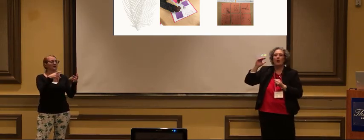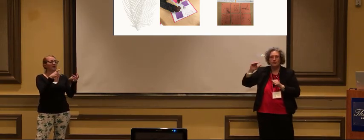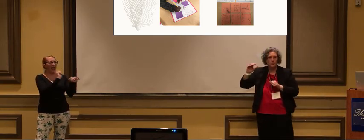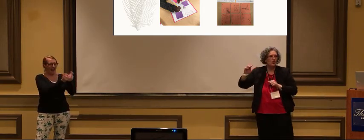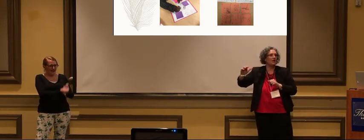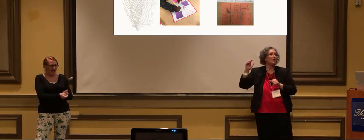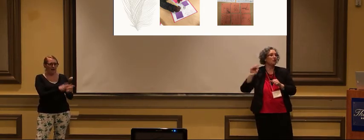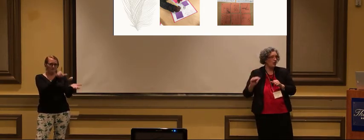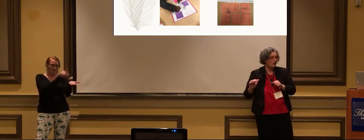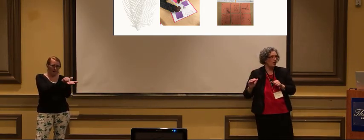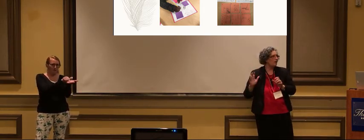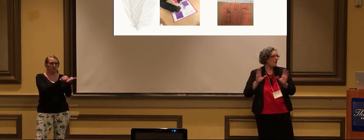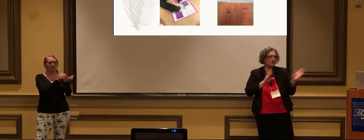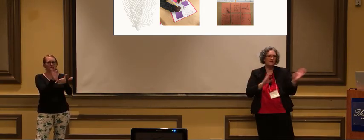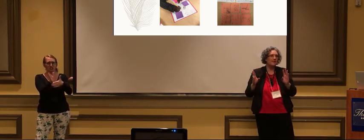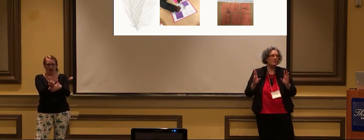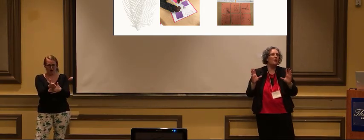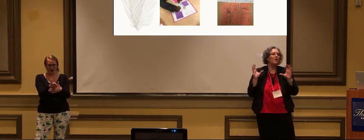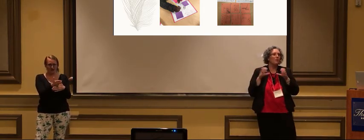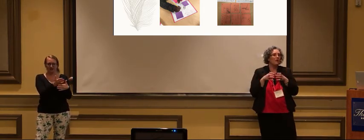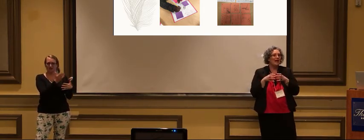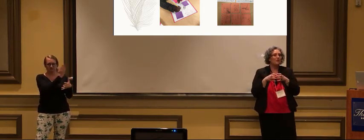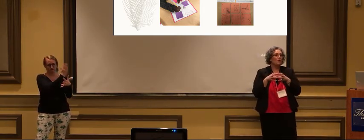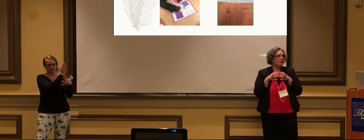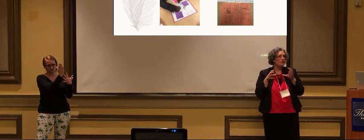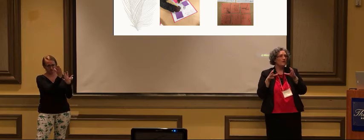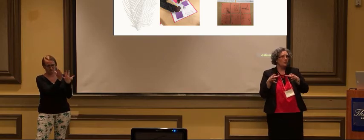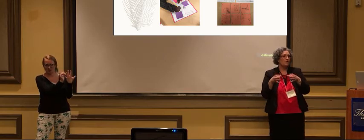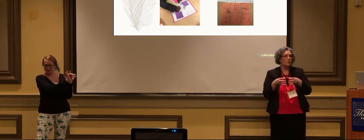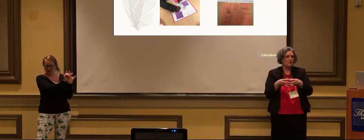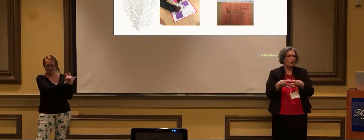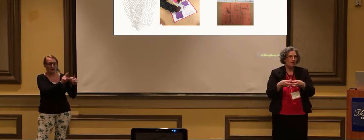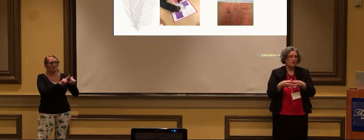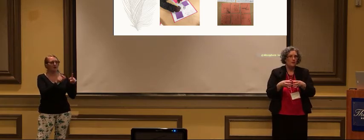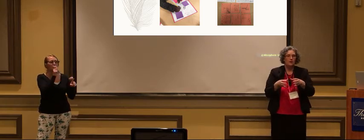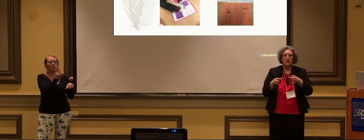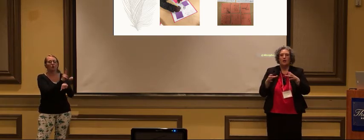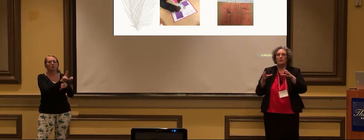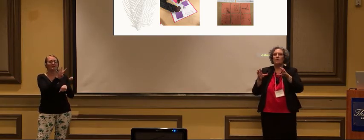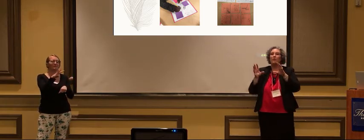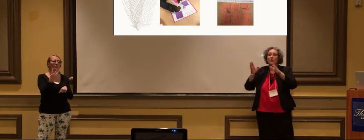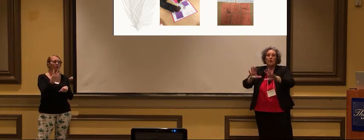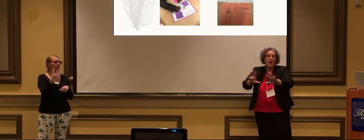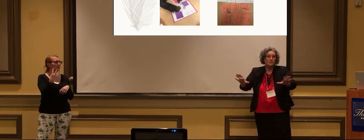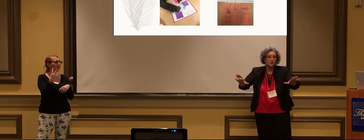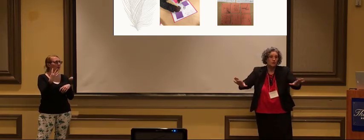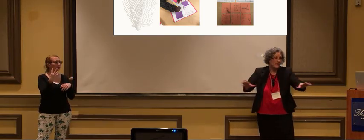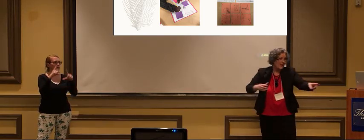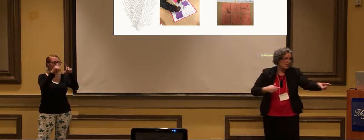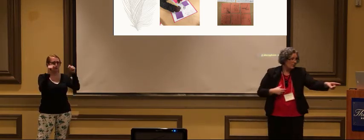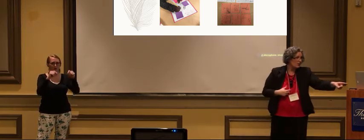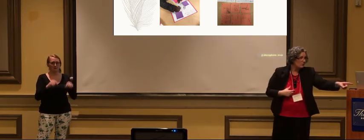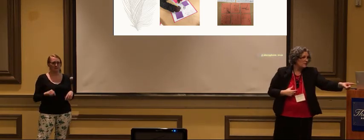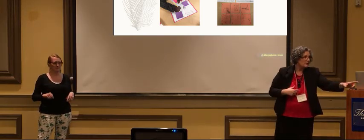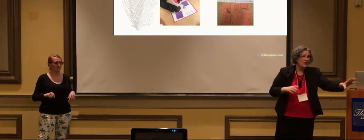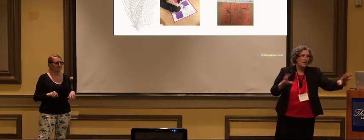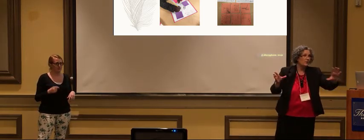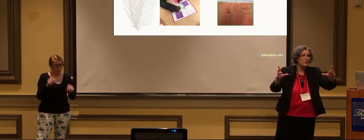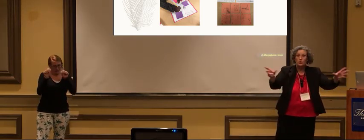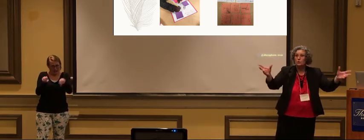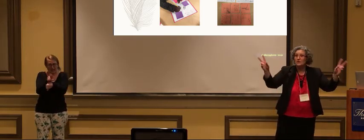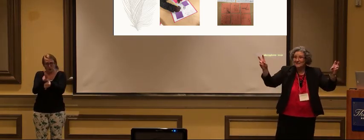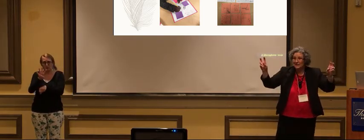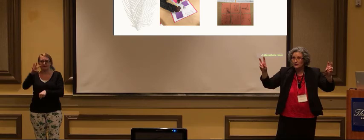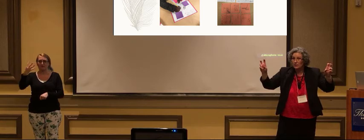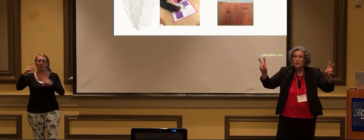editing, publishing, sharing. Follows the same, but I don't use the 4 square template. 4 square absolutely can be used,